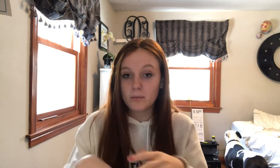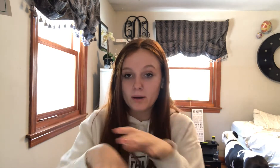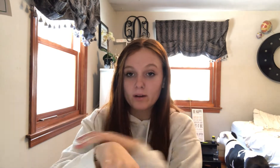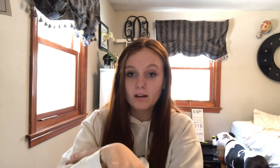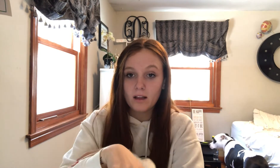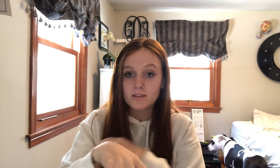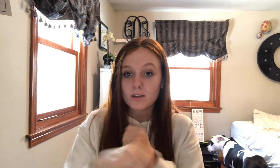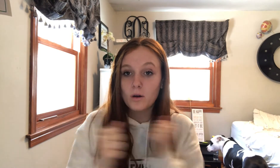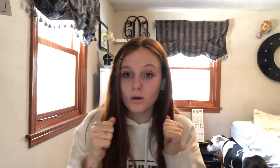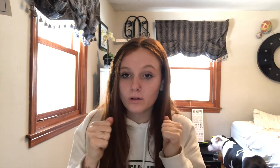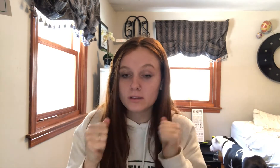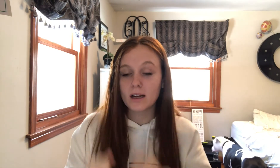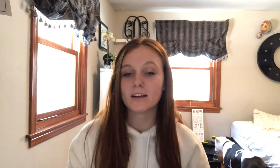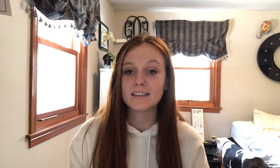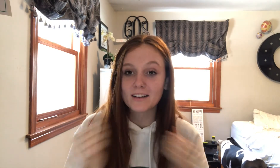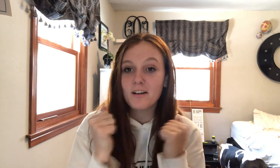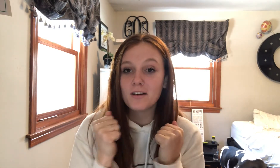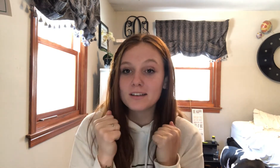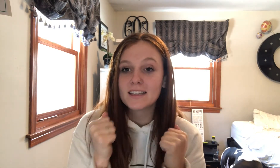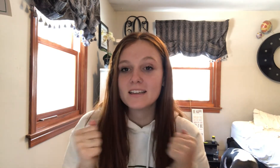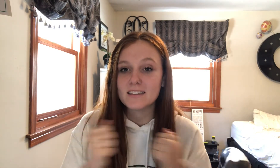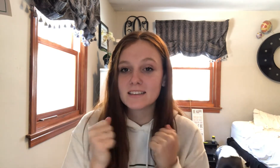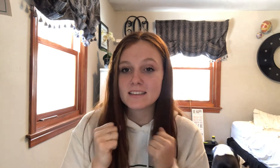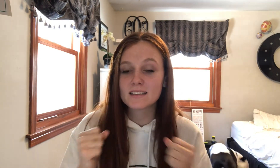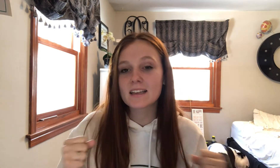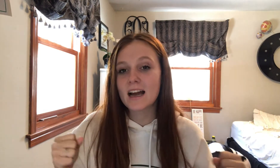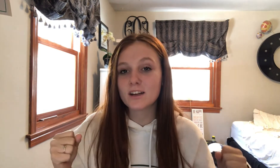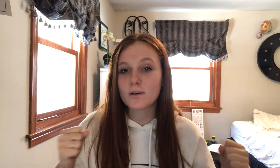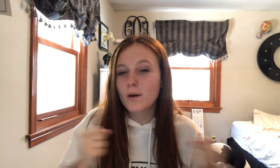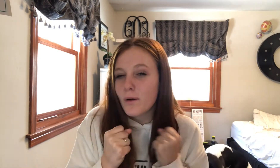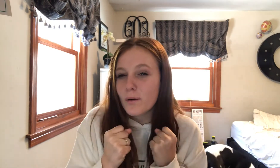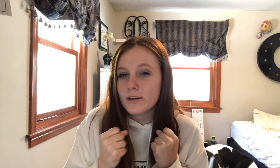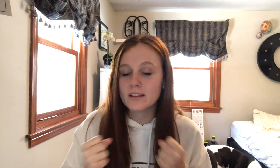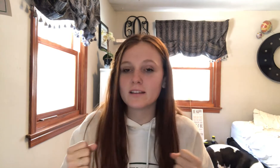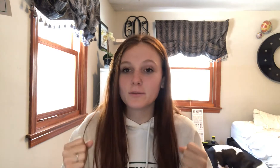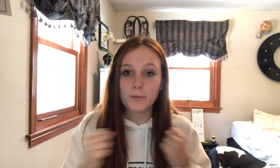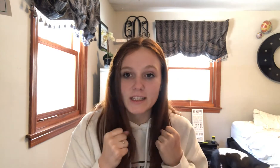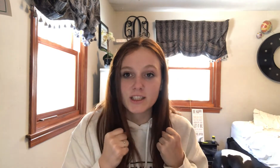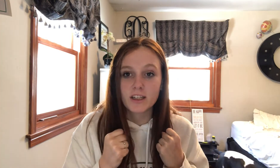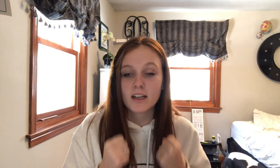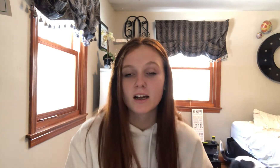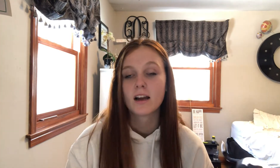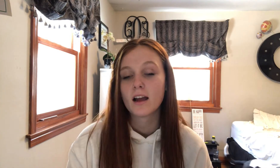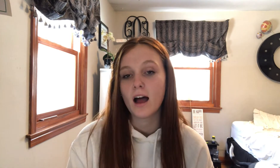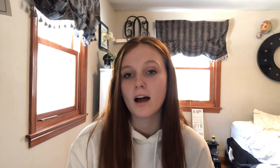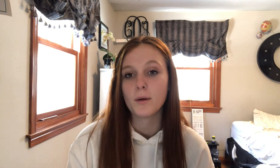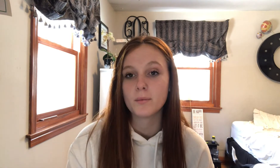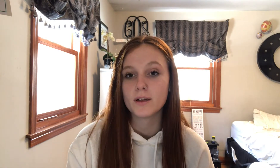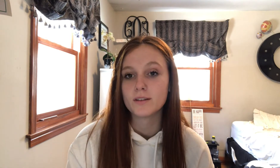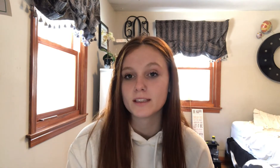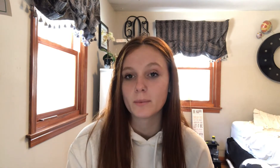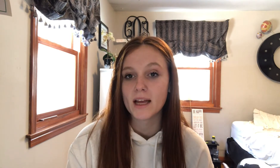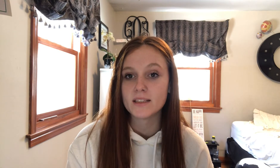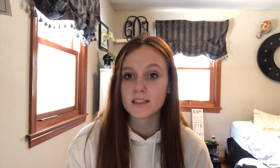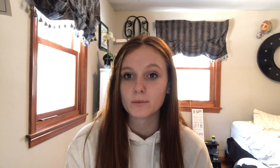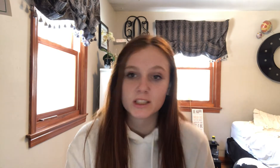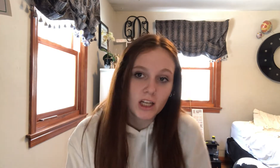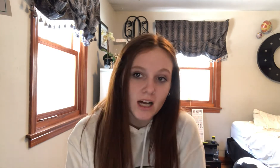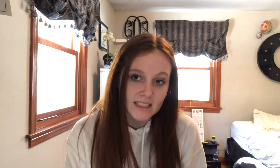wear gloves in the cold. I already did cold. This is kind of cold. And then winter. It really depends in which context